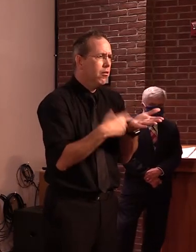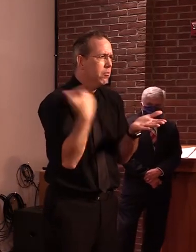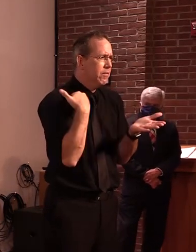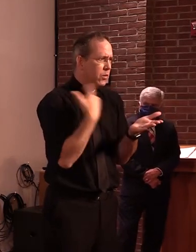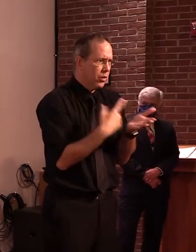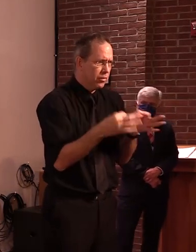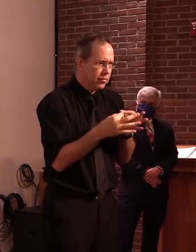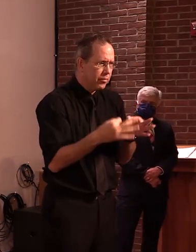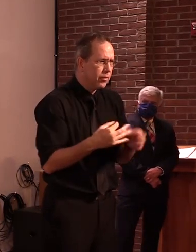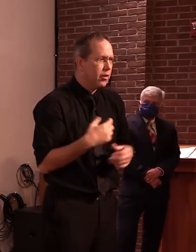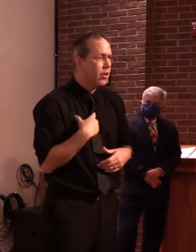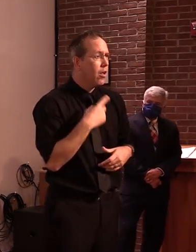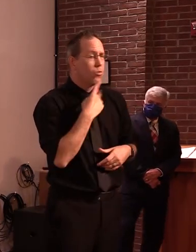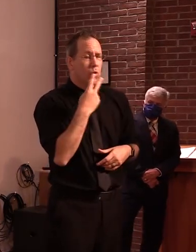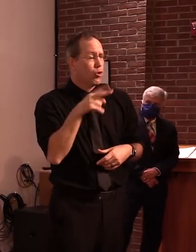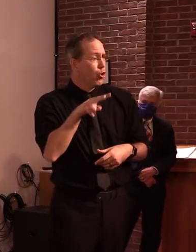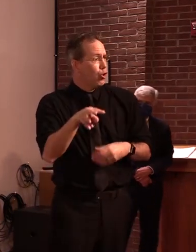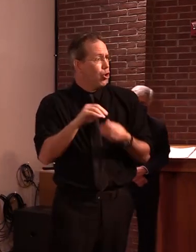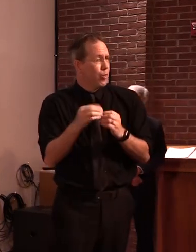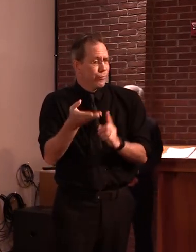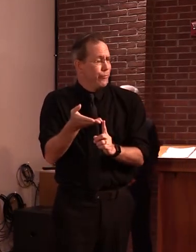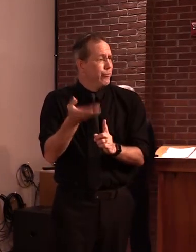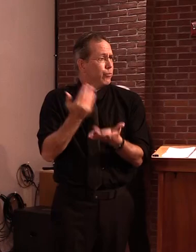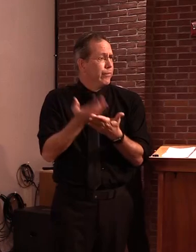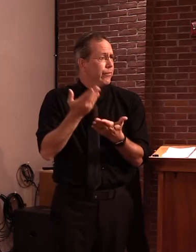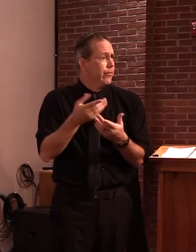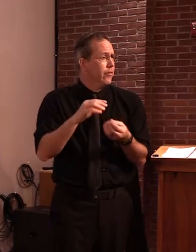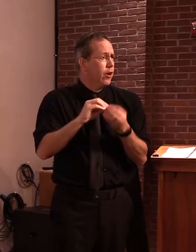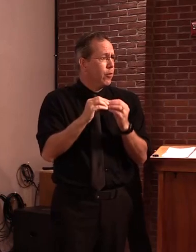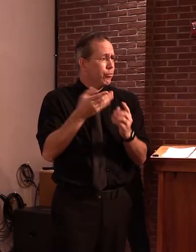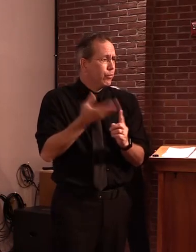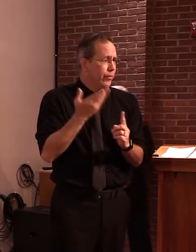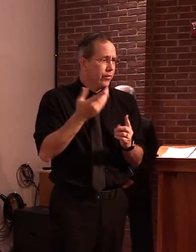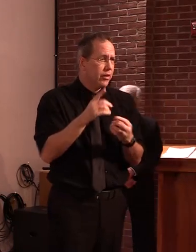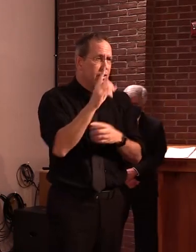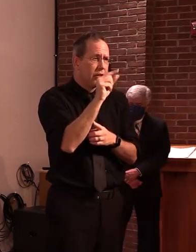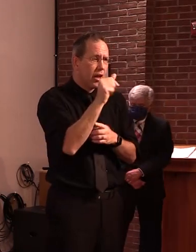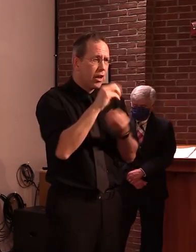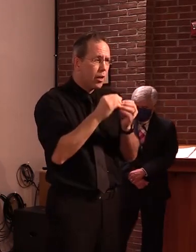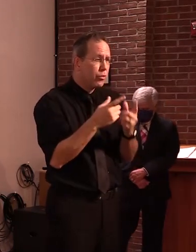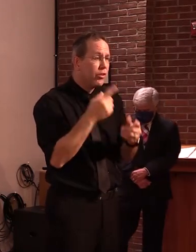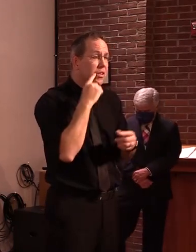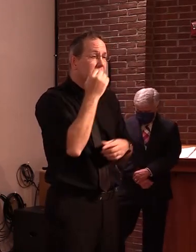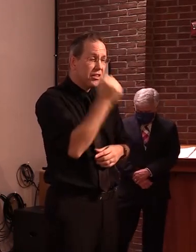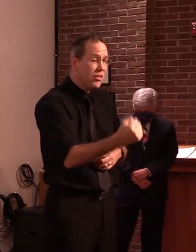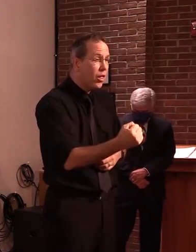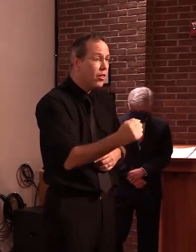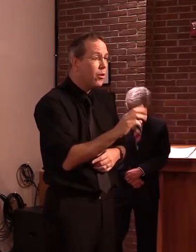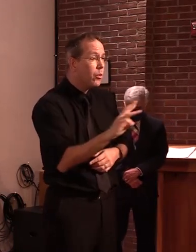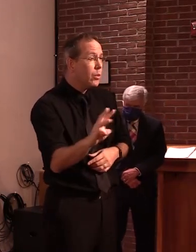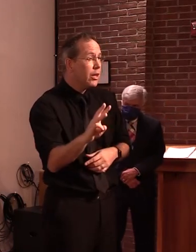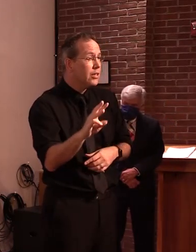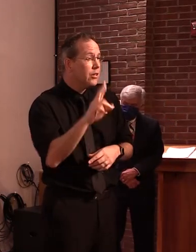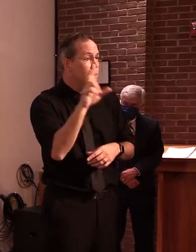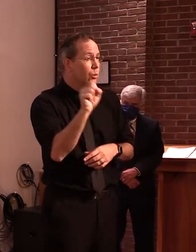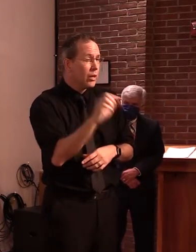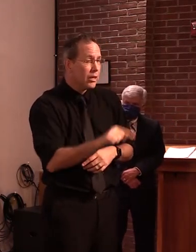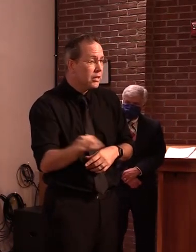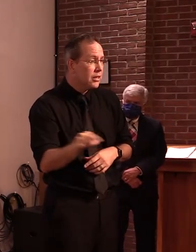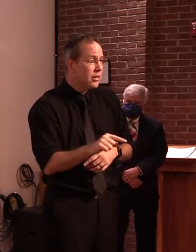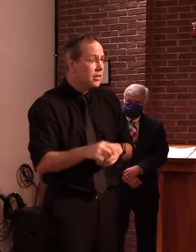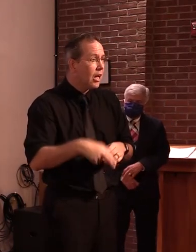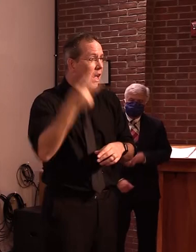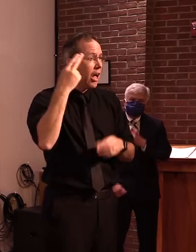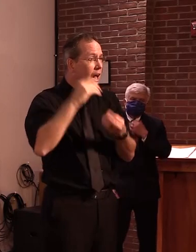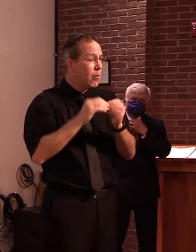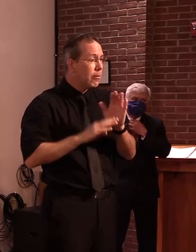numbers, the data, and when I saw what was happening in the Sun Belt, for instance, the number of cases, the increase we saw in